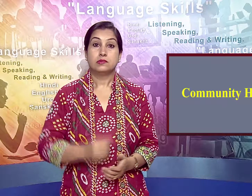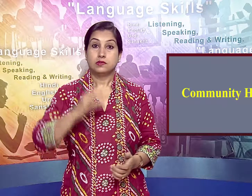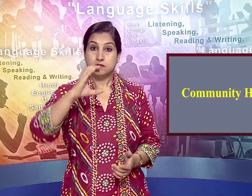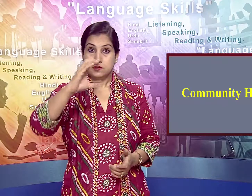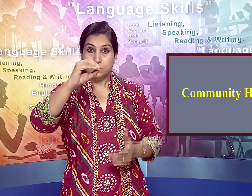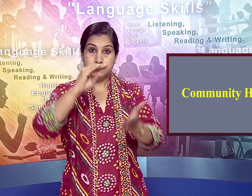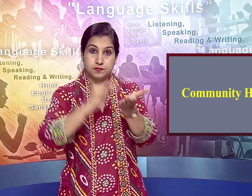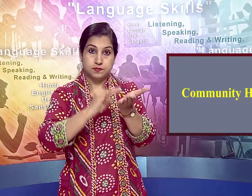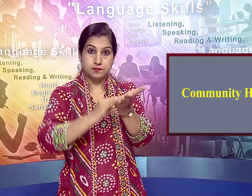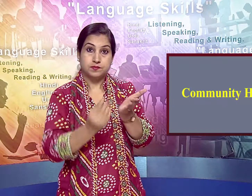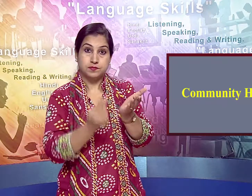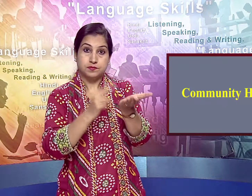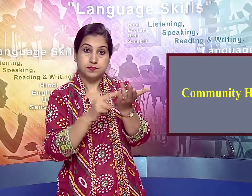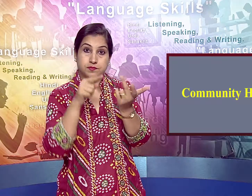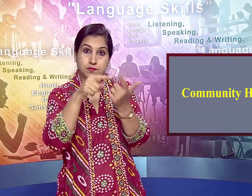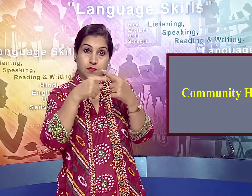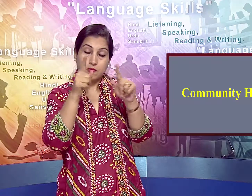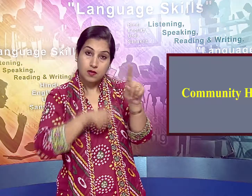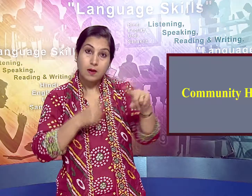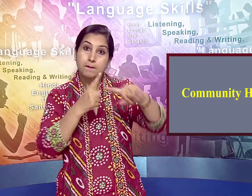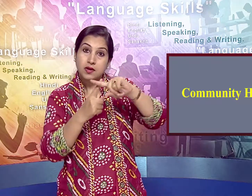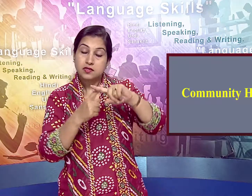communities, and individuals.